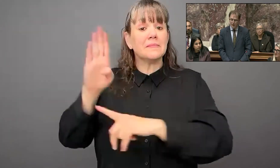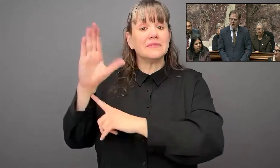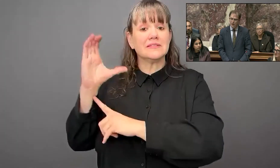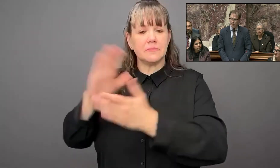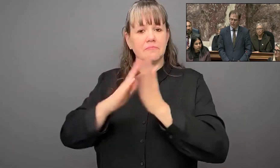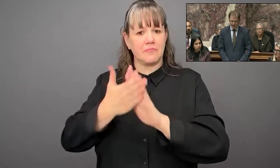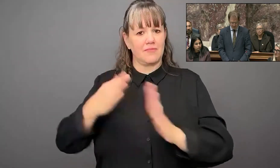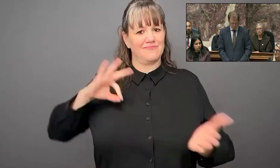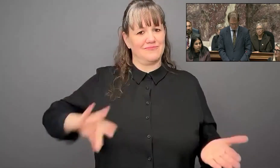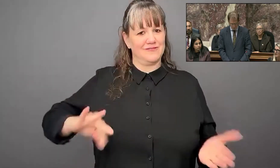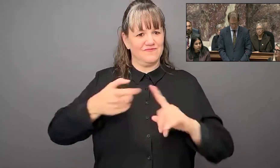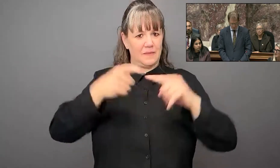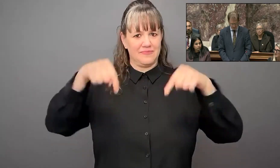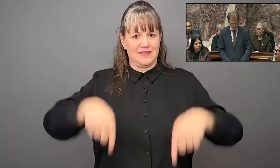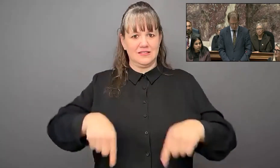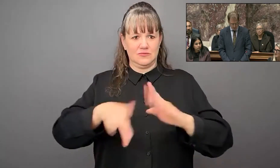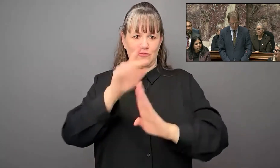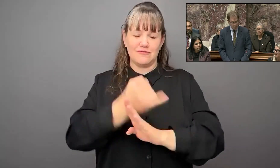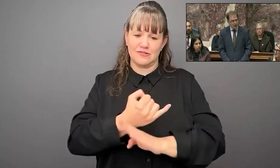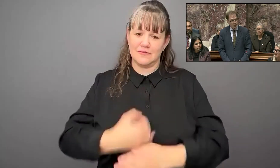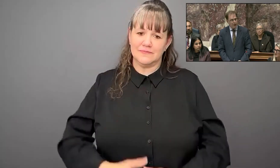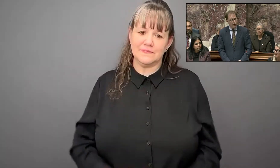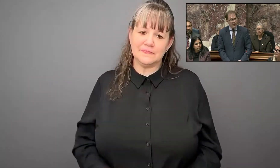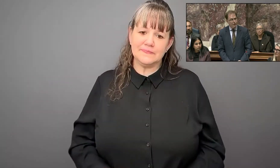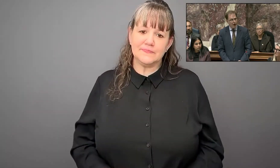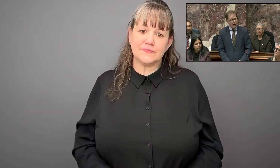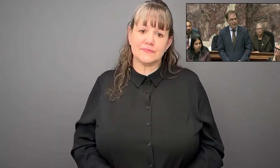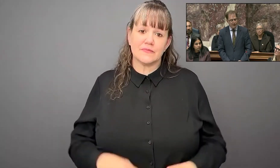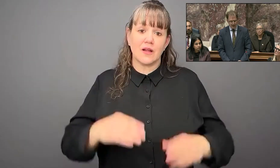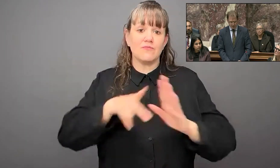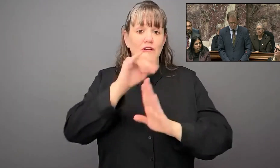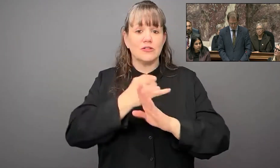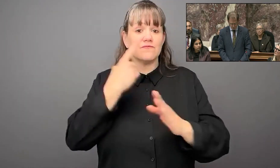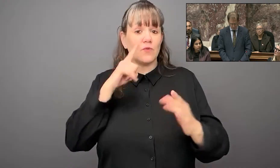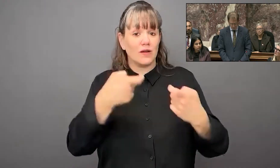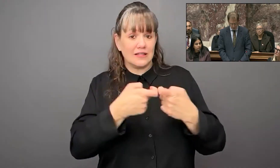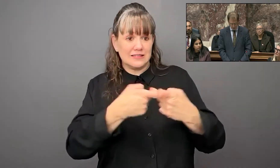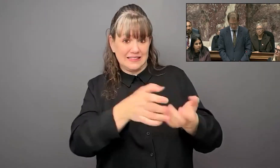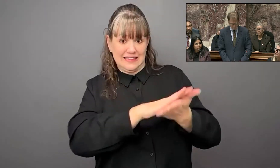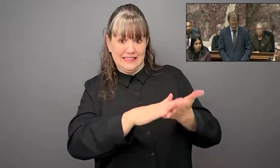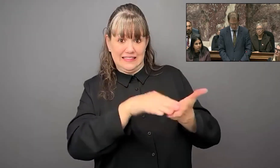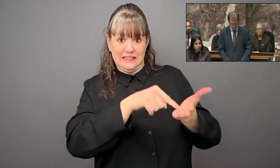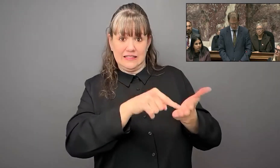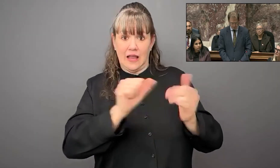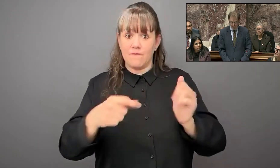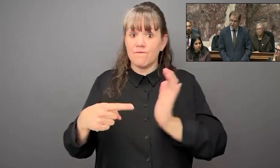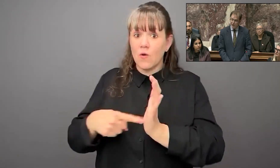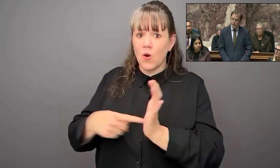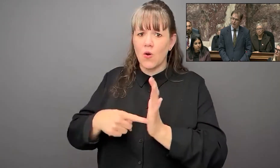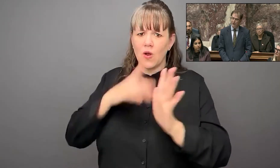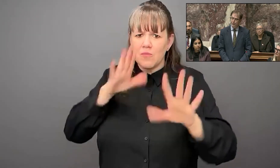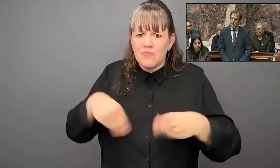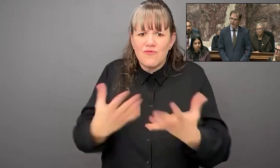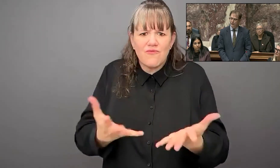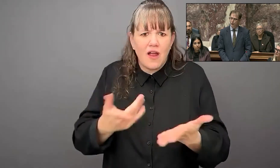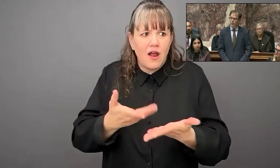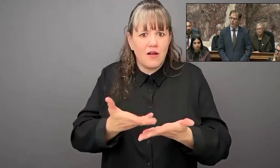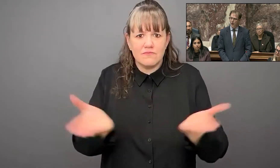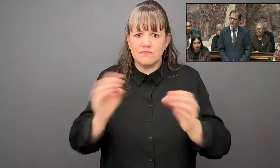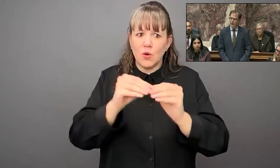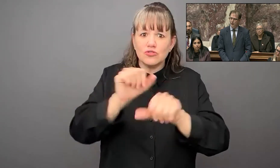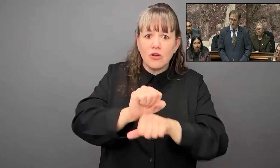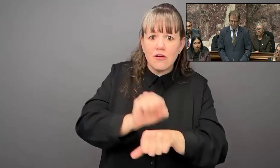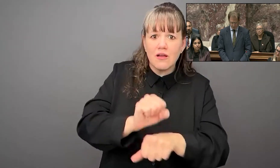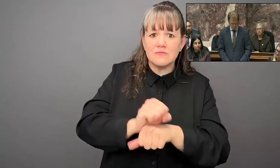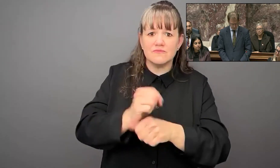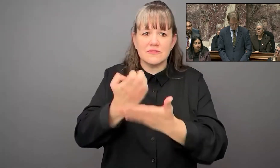needed to provide affordable, clean power, create jobs, and diversify our economy, especially during this period of global